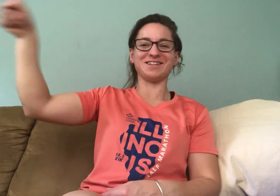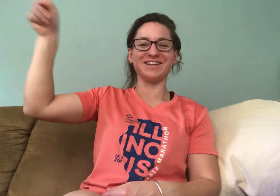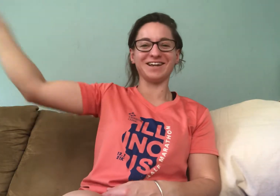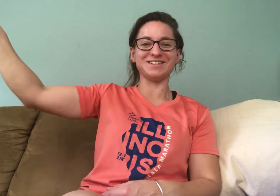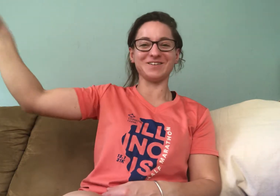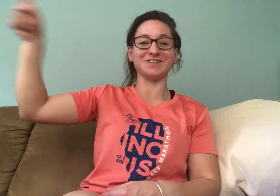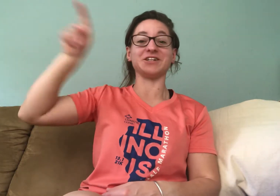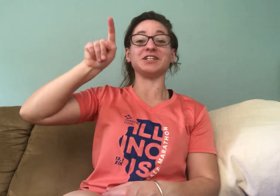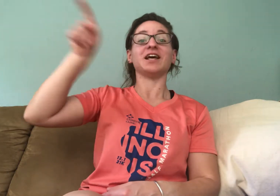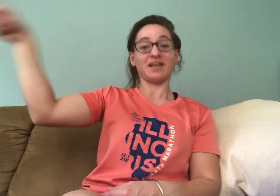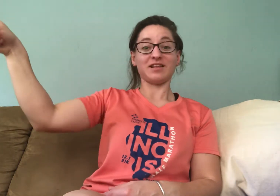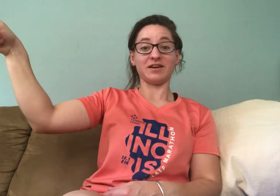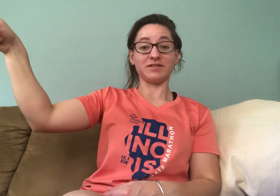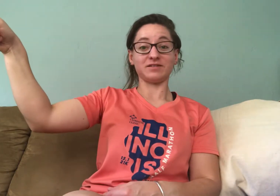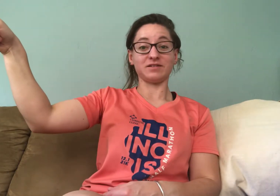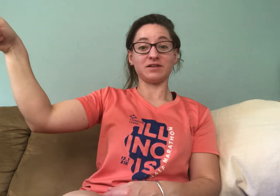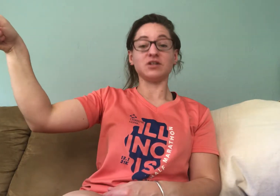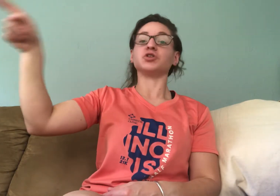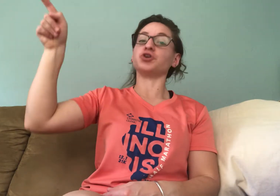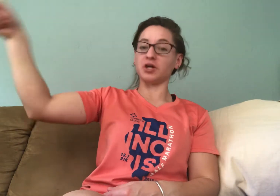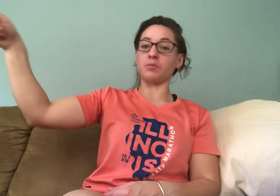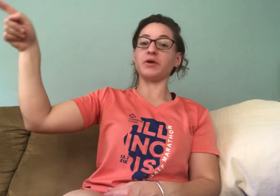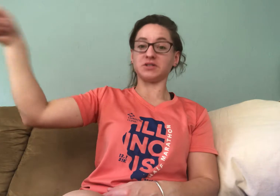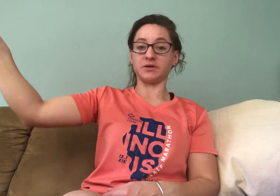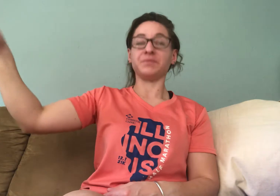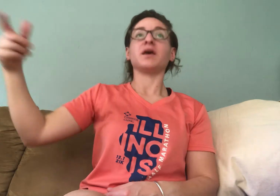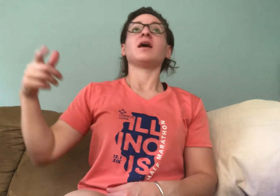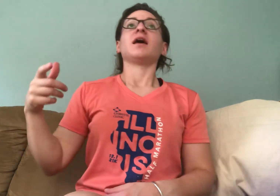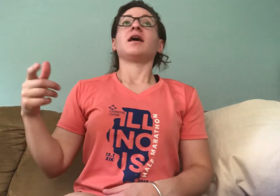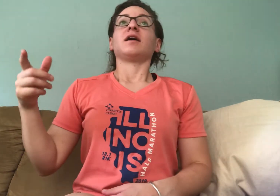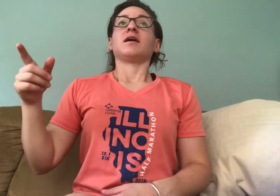that general direction. There. So you're going to point to it.